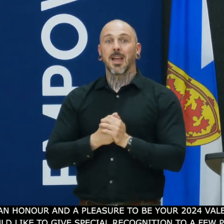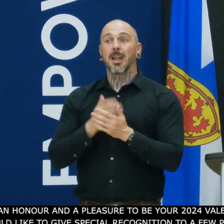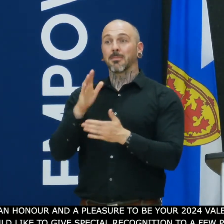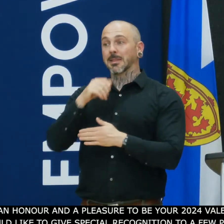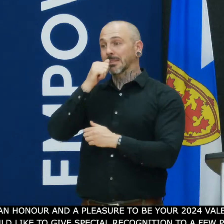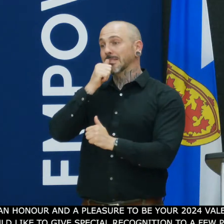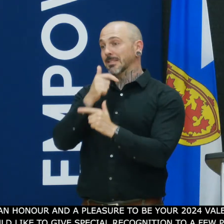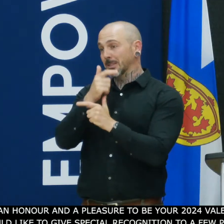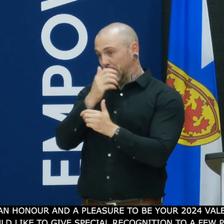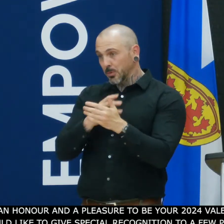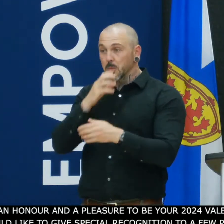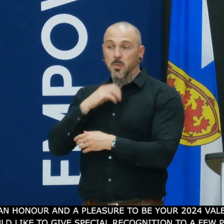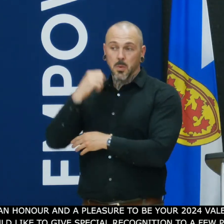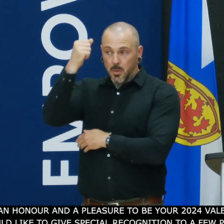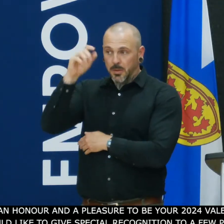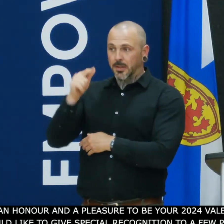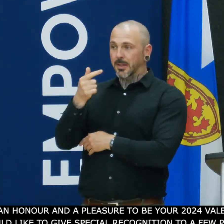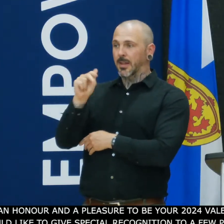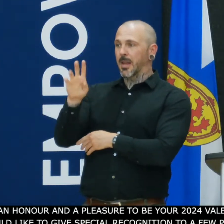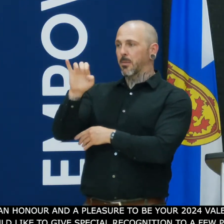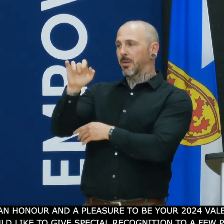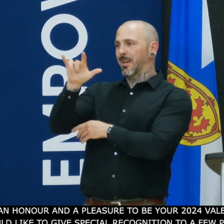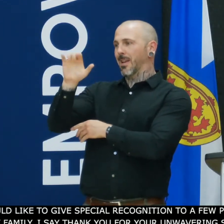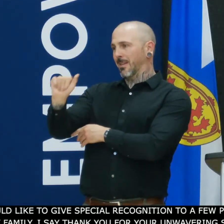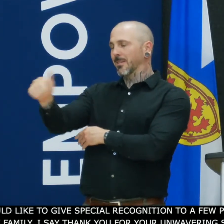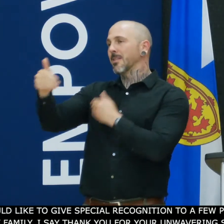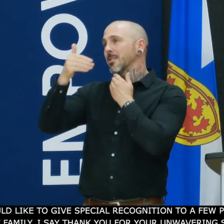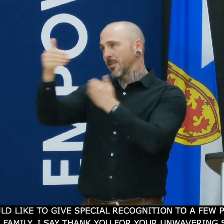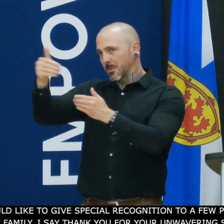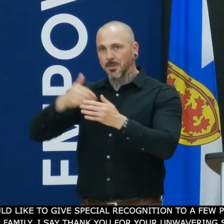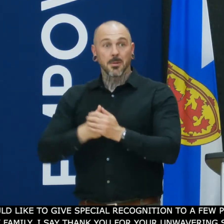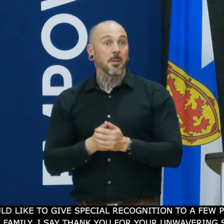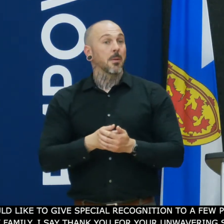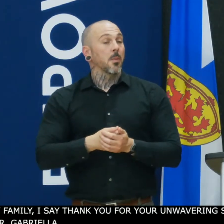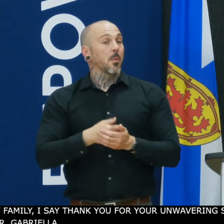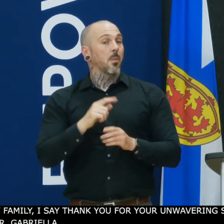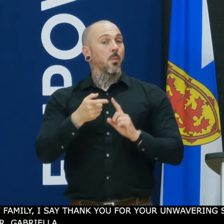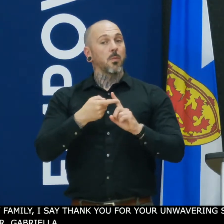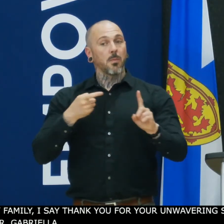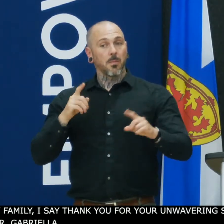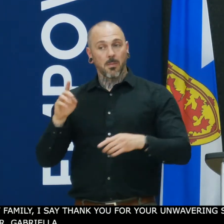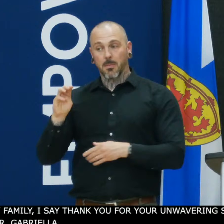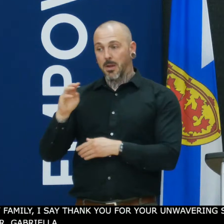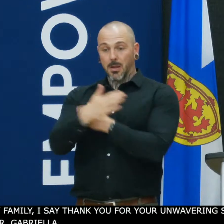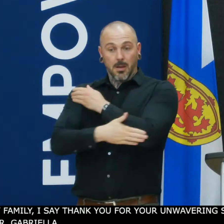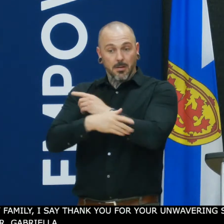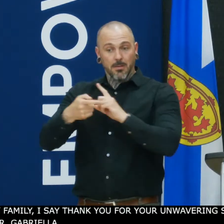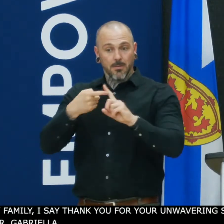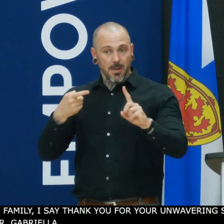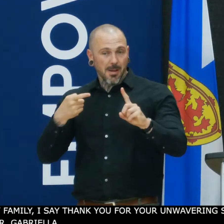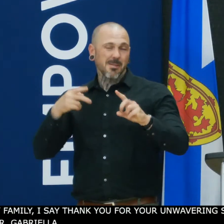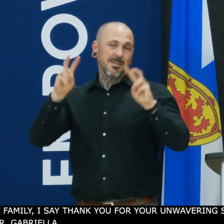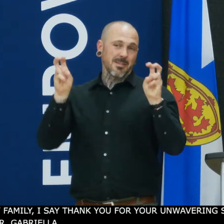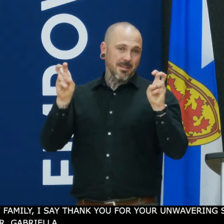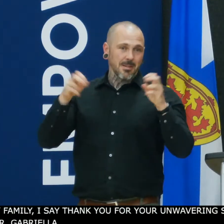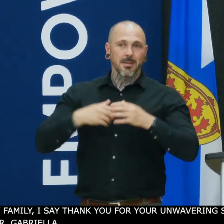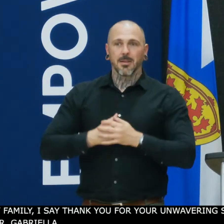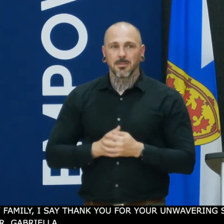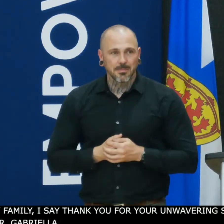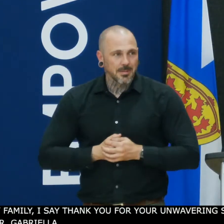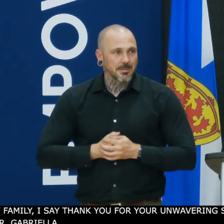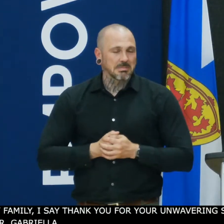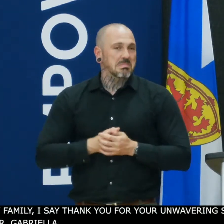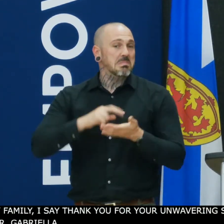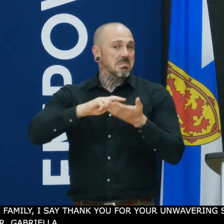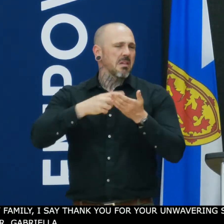sister, Gabriela. Like we say where I'm from, you carry my matter for your head, you know they use me play, which